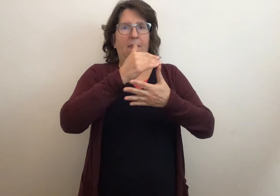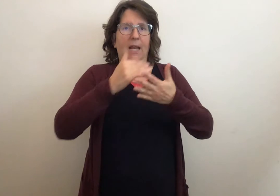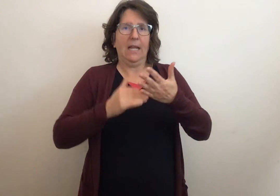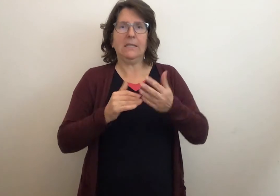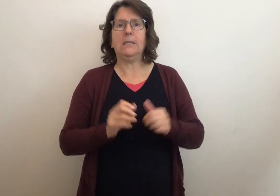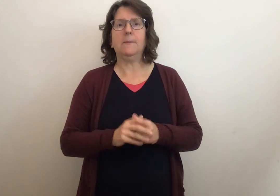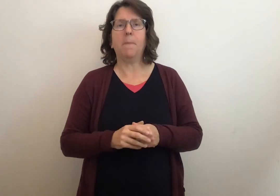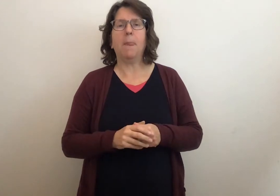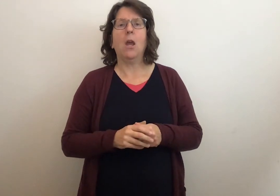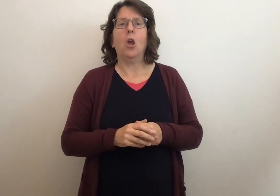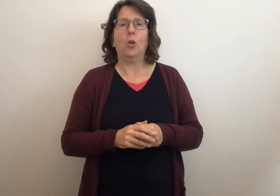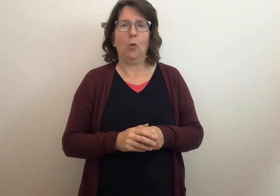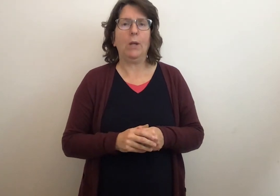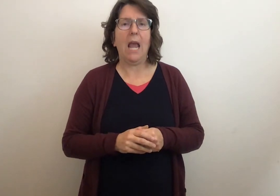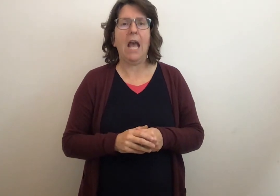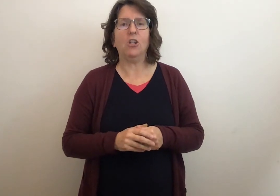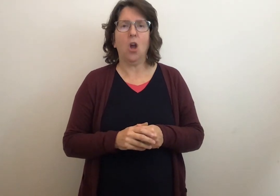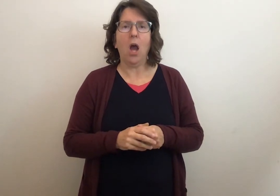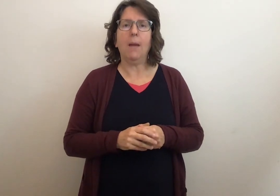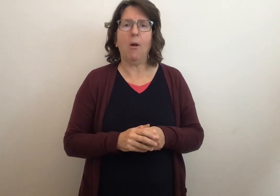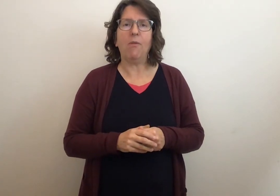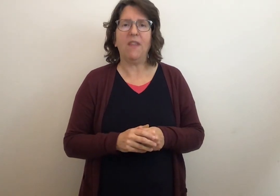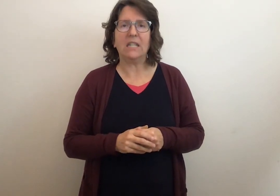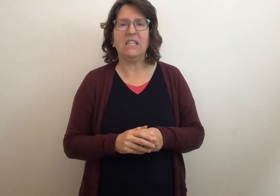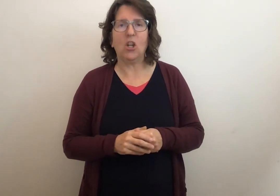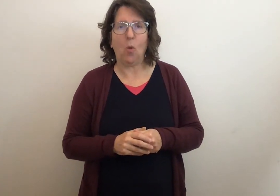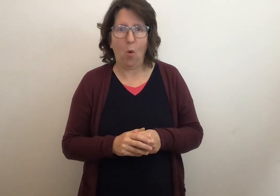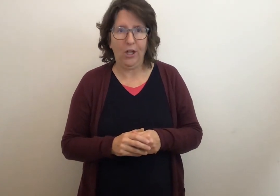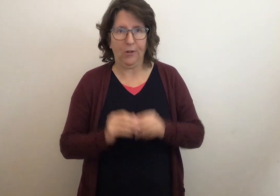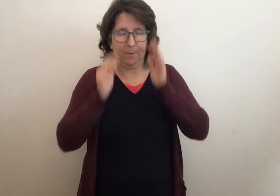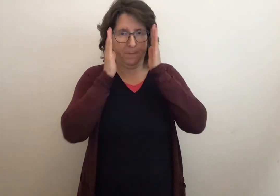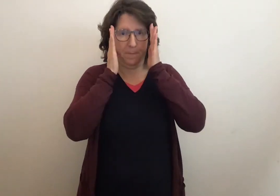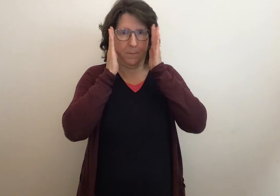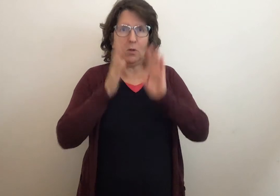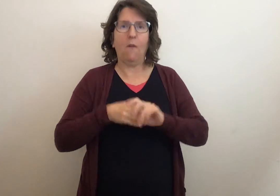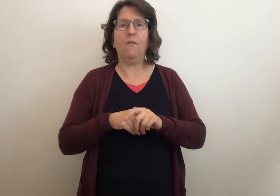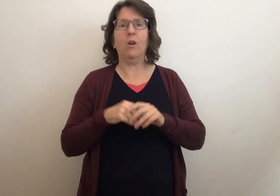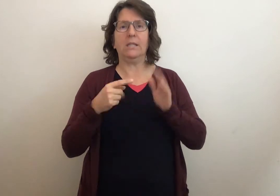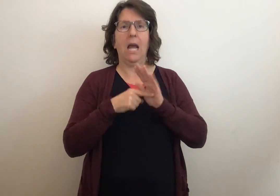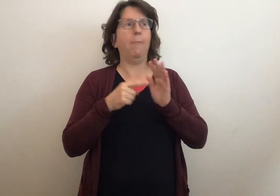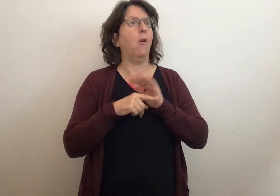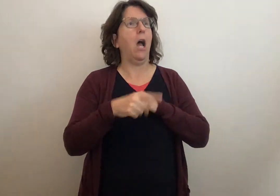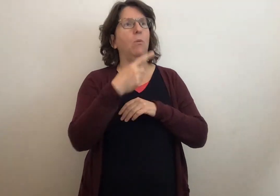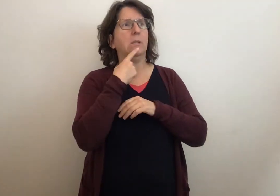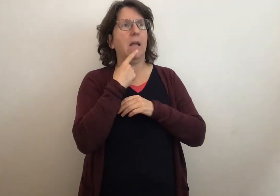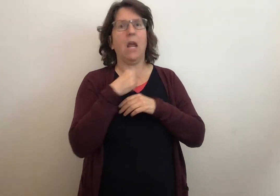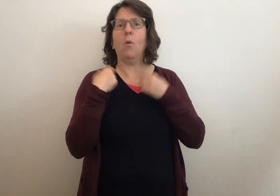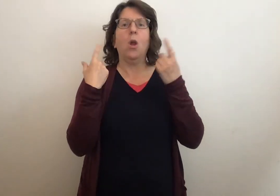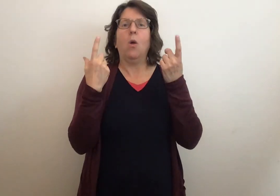the list, you can talk about things in order. So, for example, I would say,